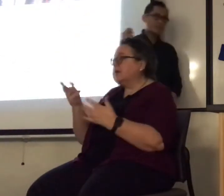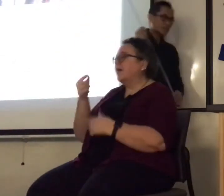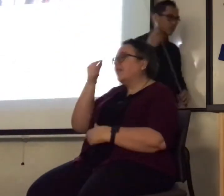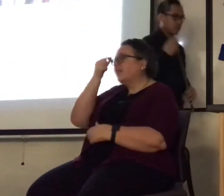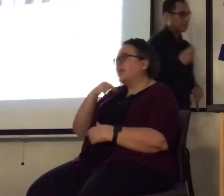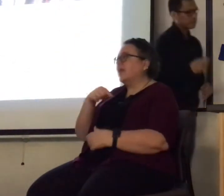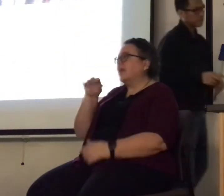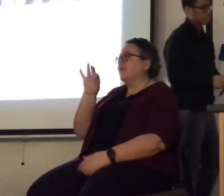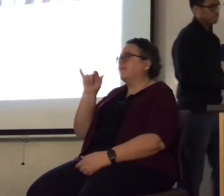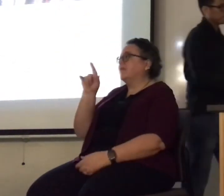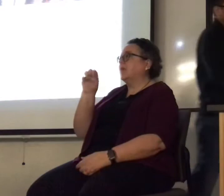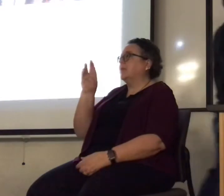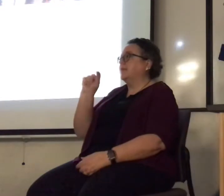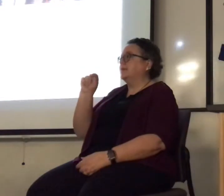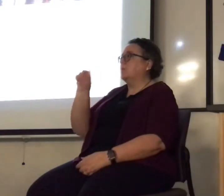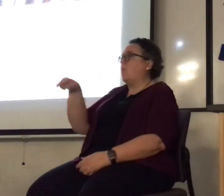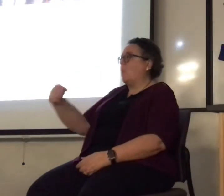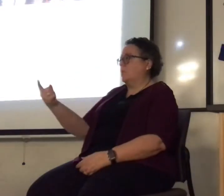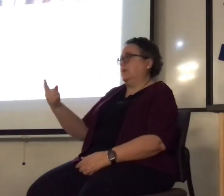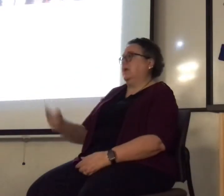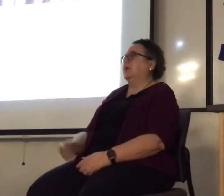thin filaments only.